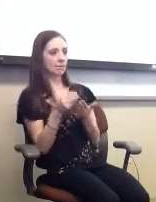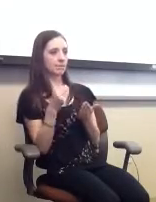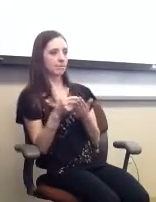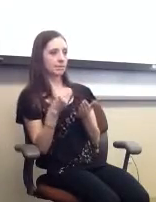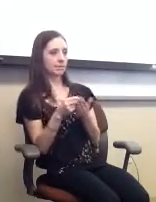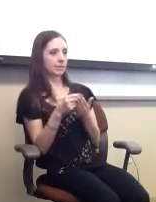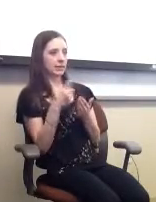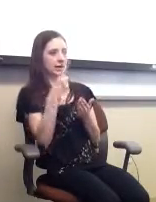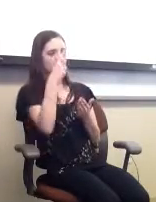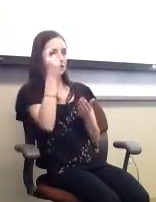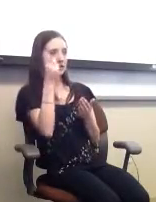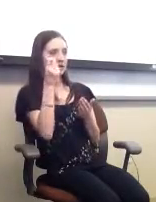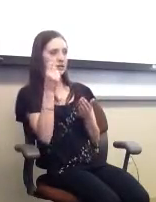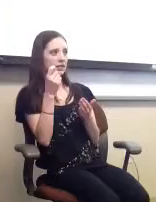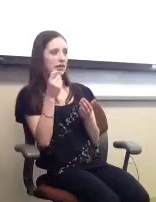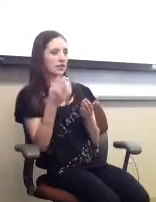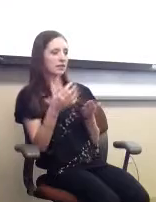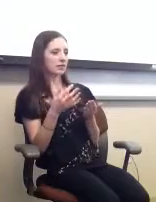had that situation come up once. So...